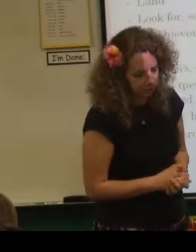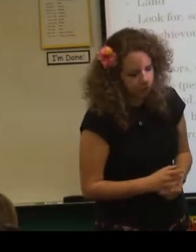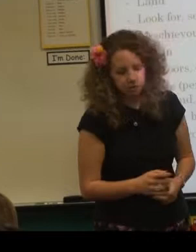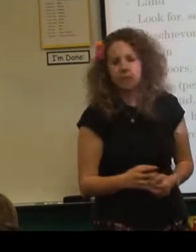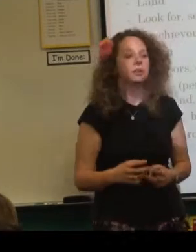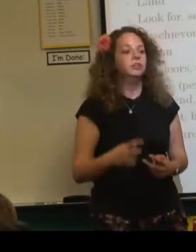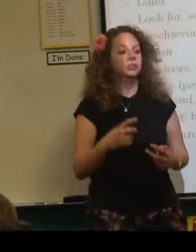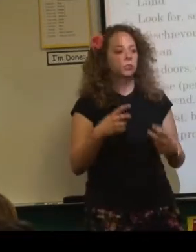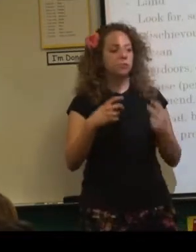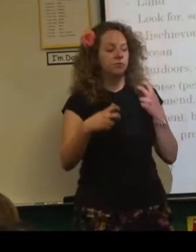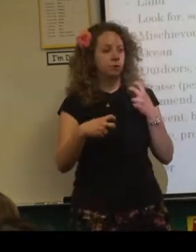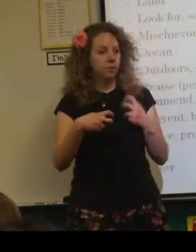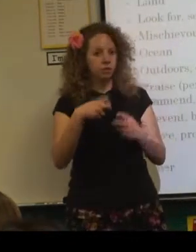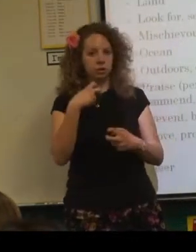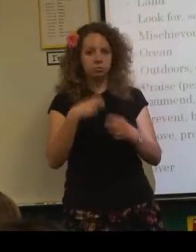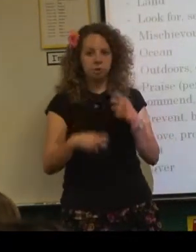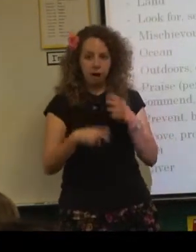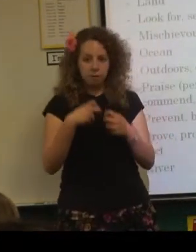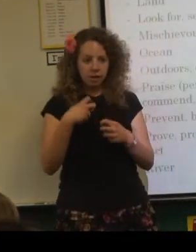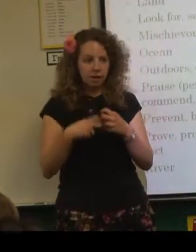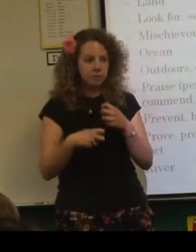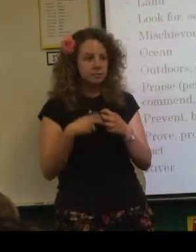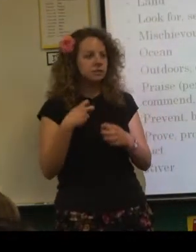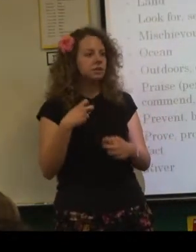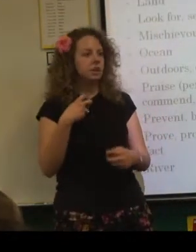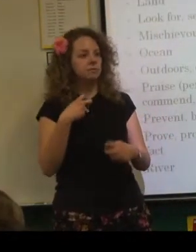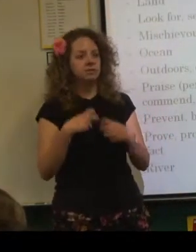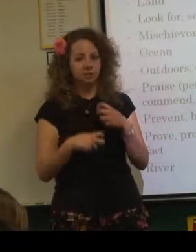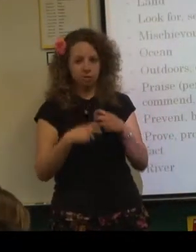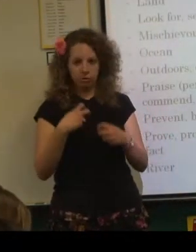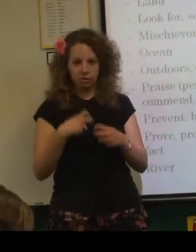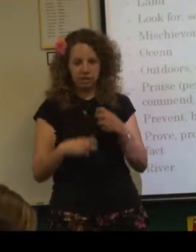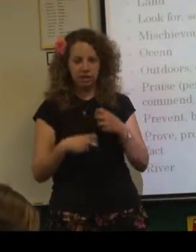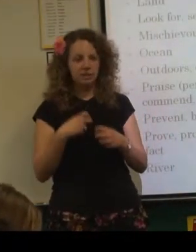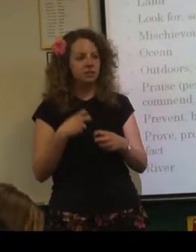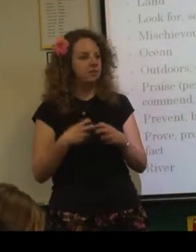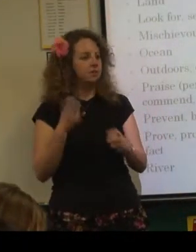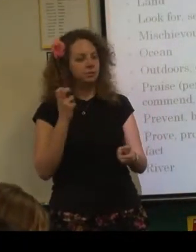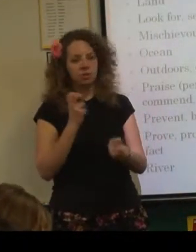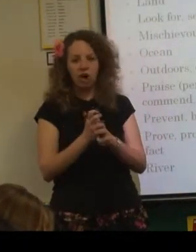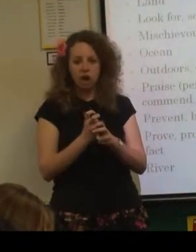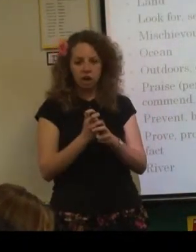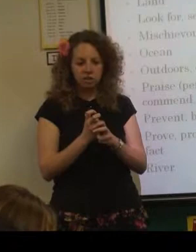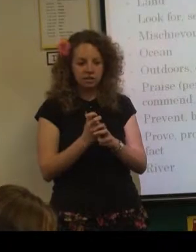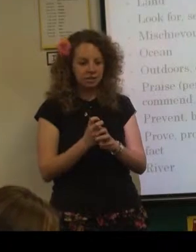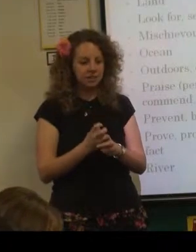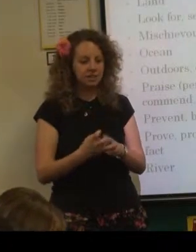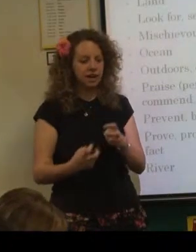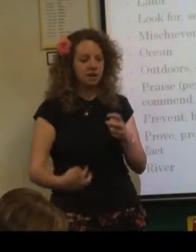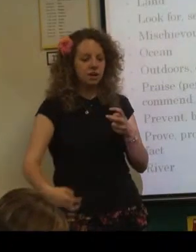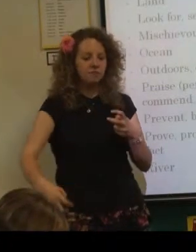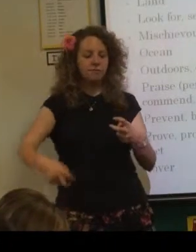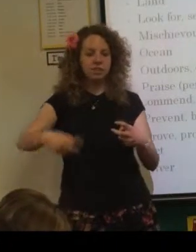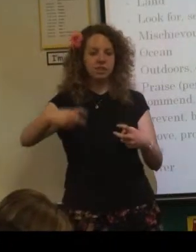were doing, so before we learned problems, difficulty, that was hard, things like that. For